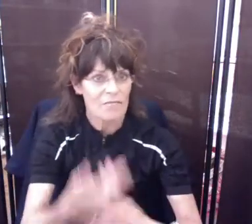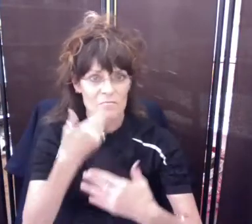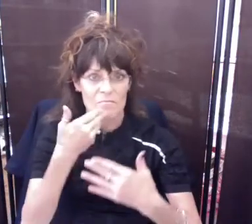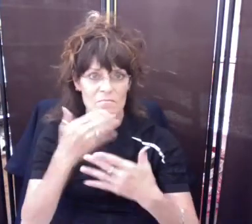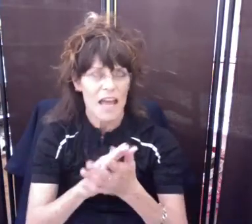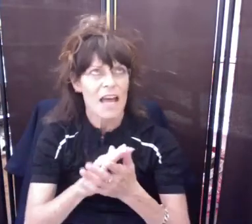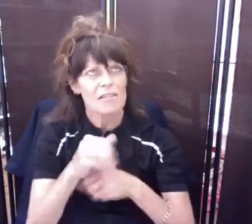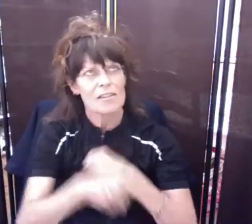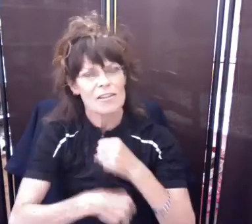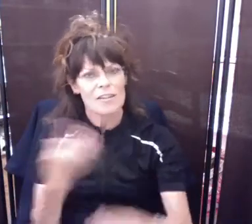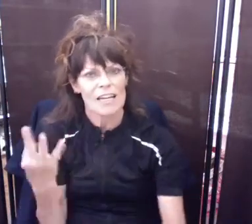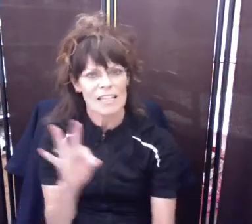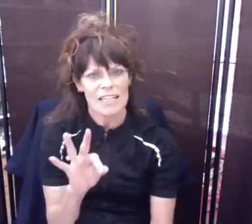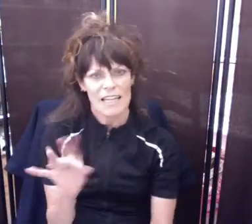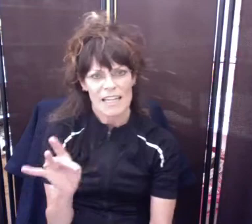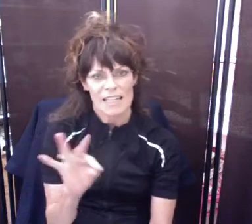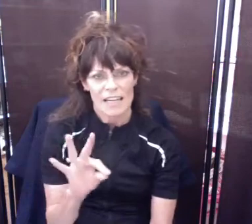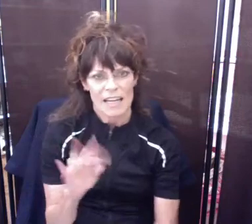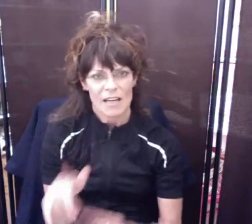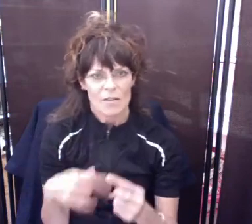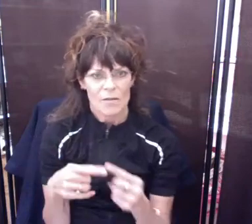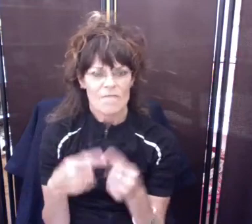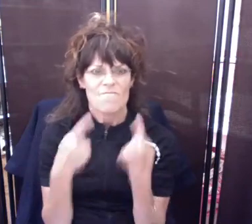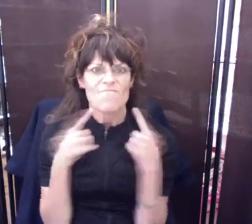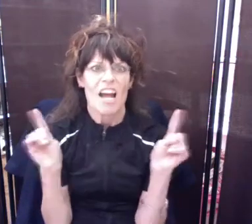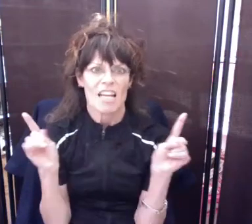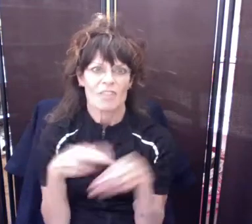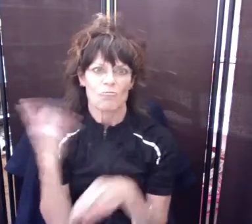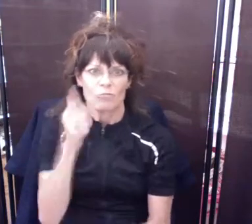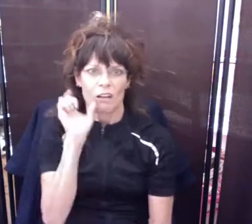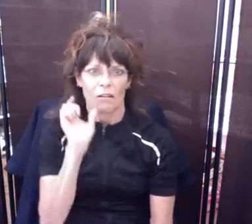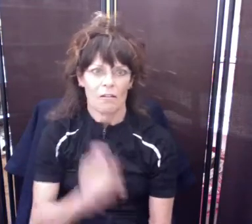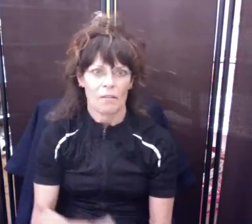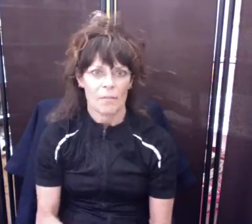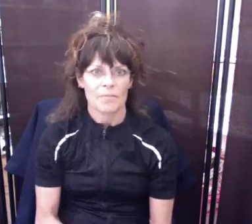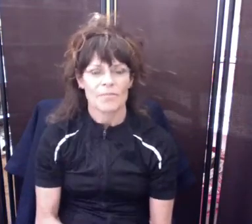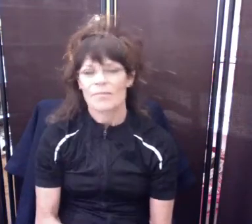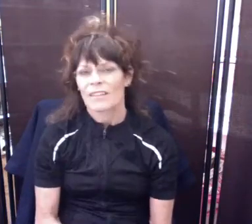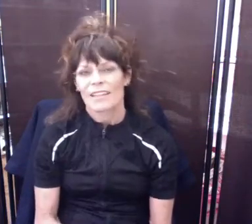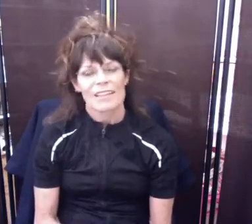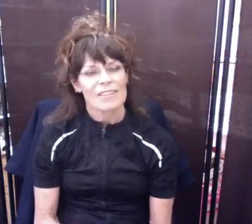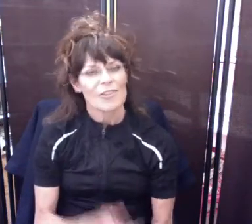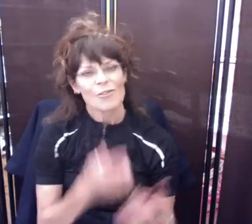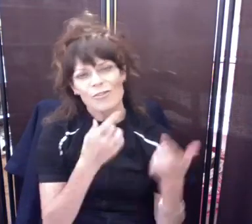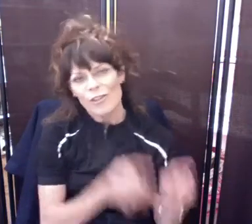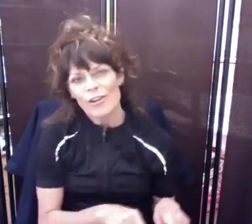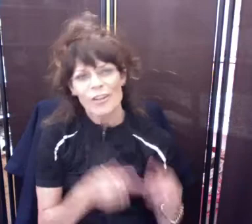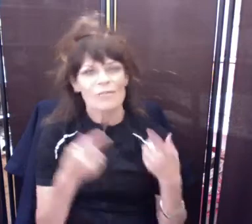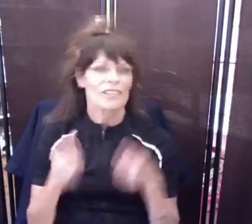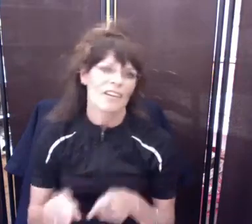1989, when I finally separated from it. So through a series of circumstances, crazy circumstances, I end up